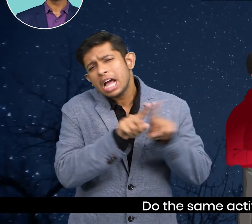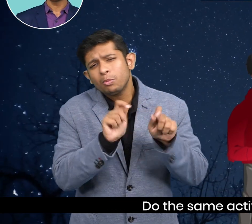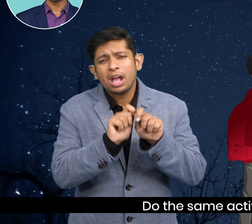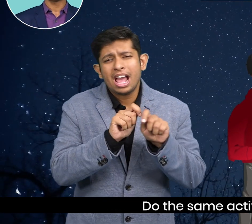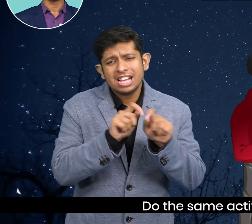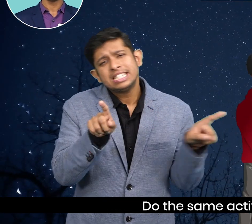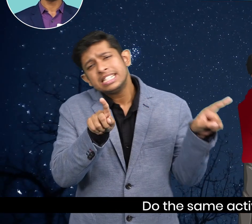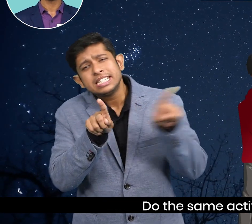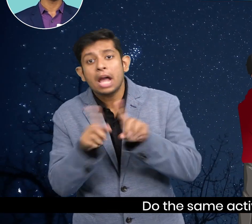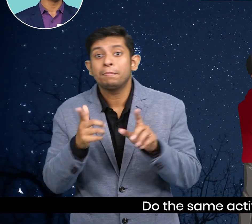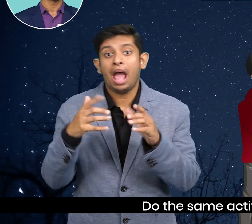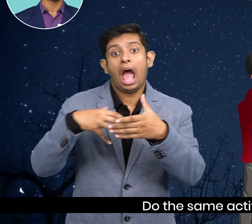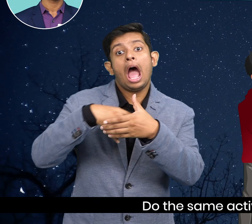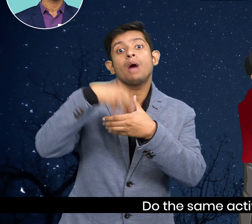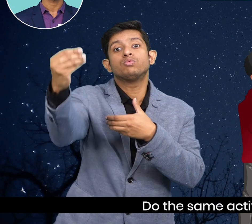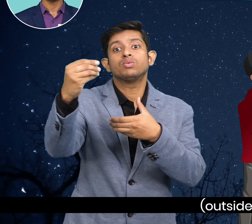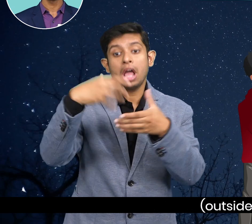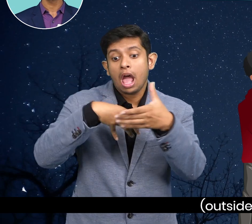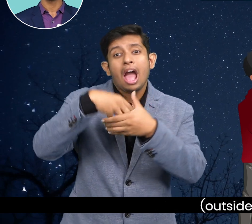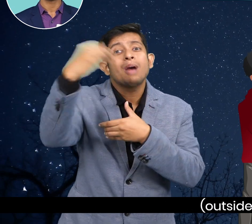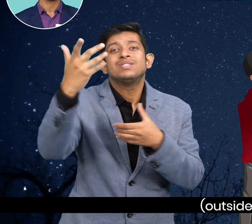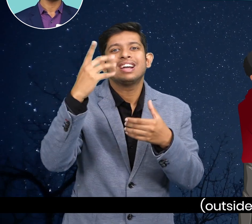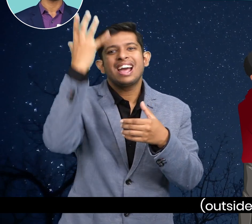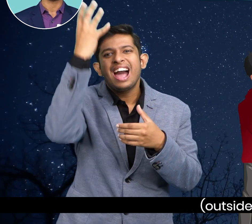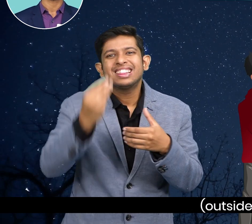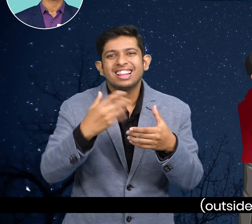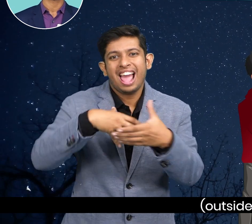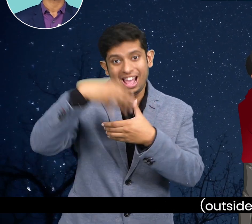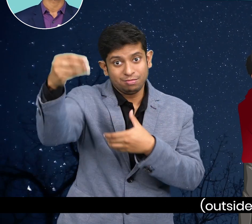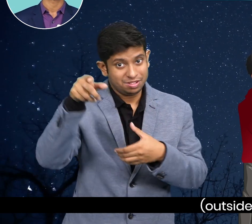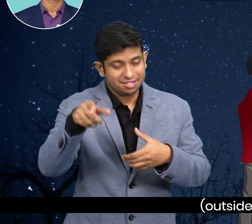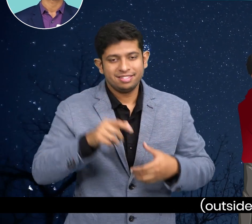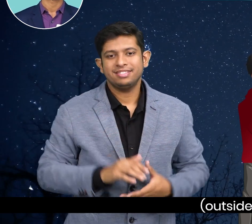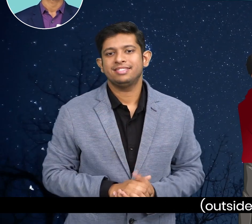Do the same activity in the open air, outside at night.